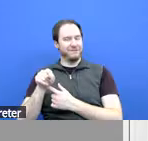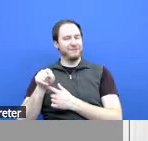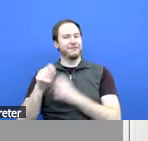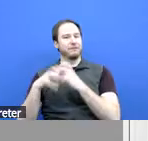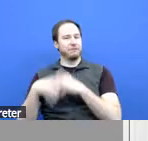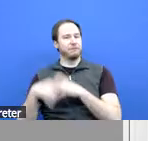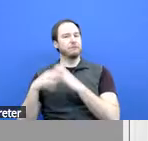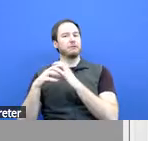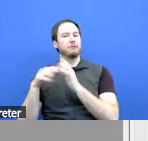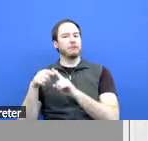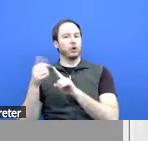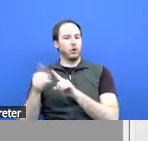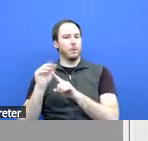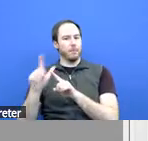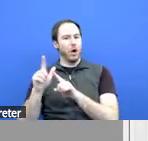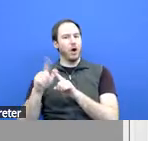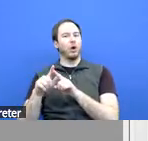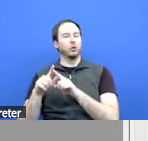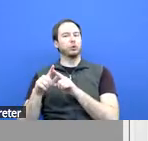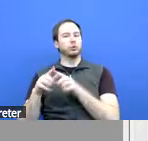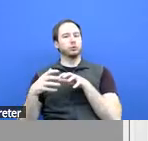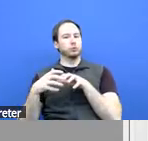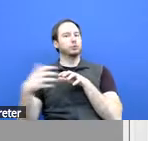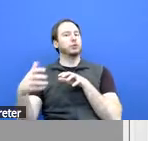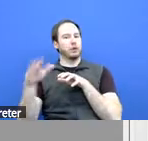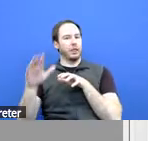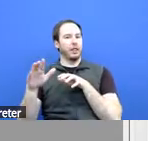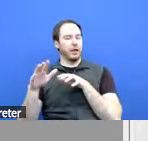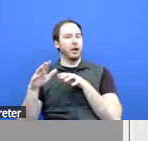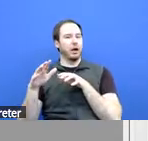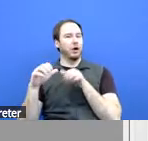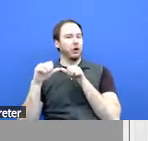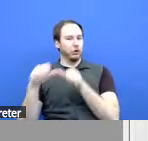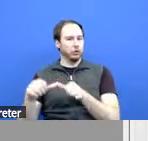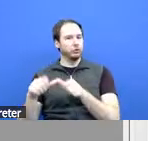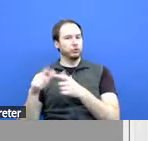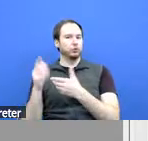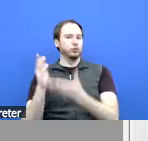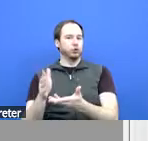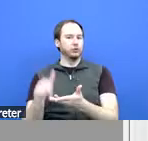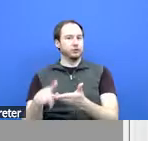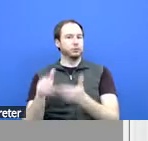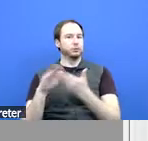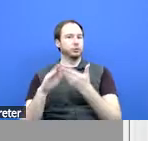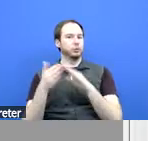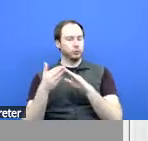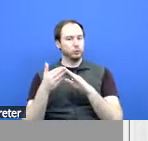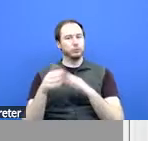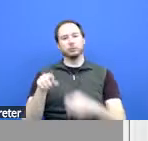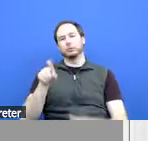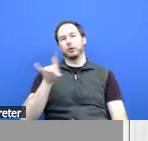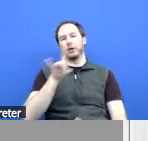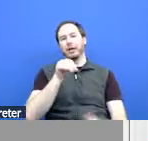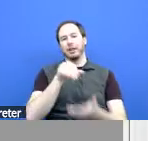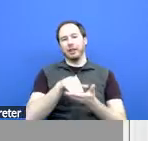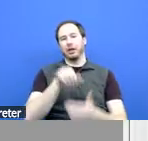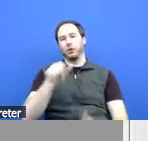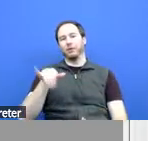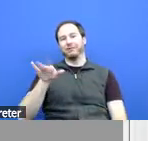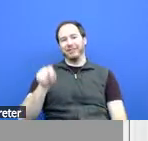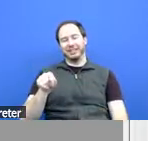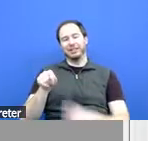of current mall space to continue their growth to serve the community. That 180,000 square